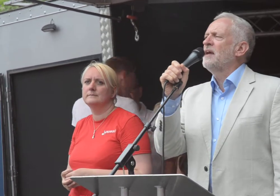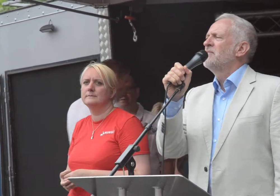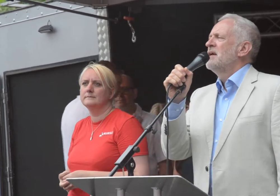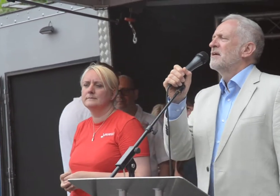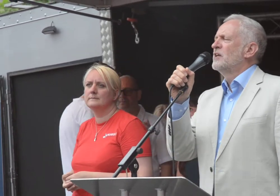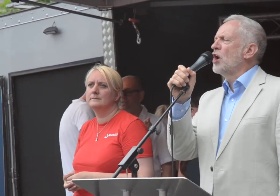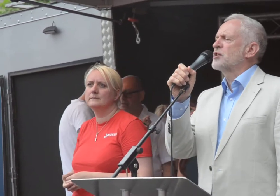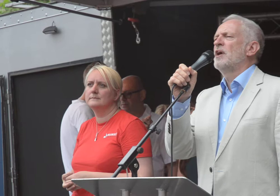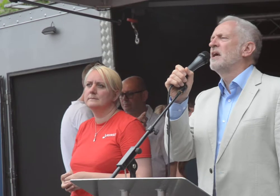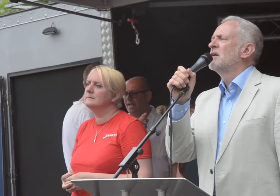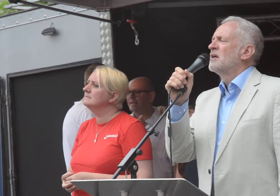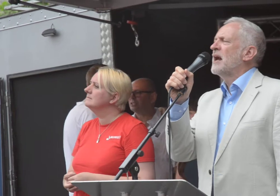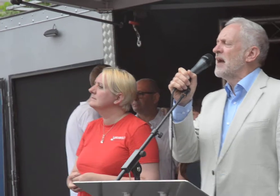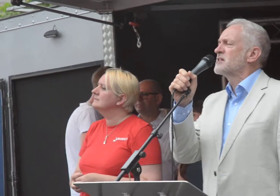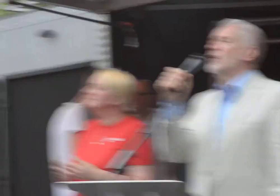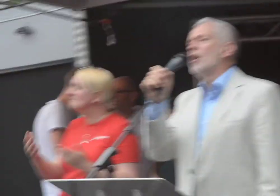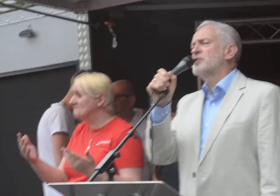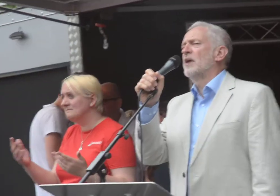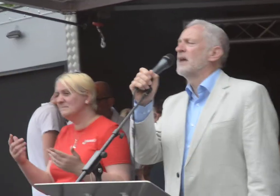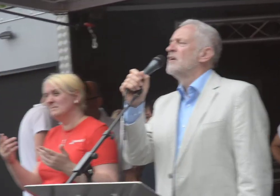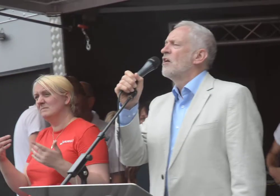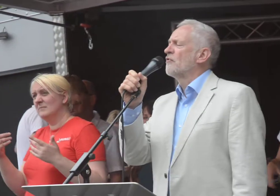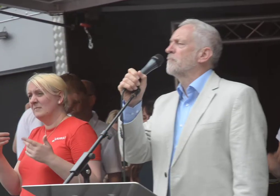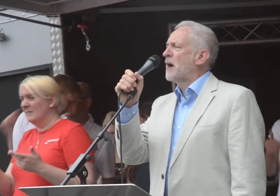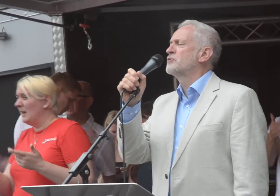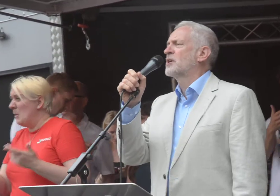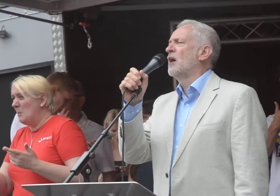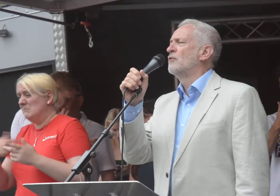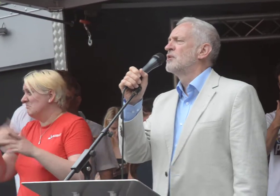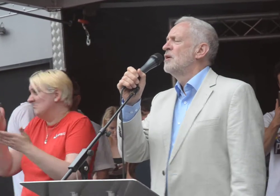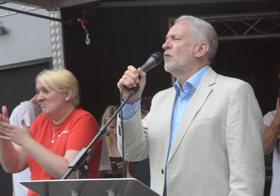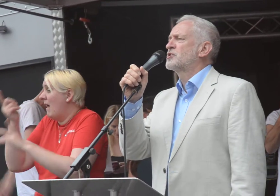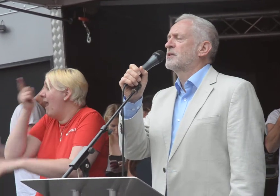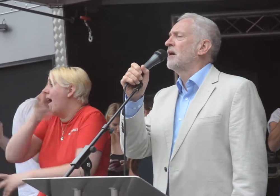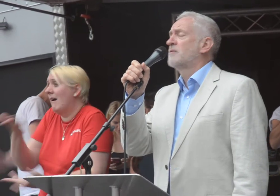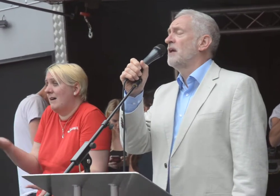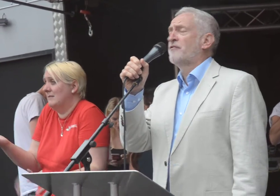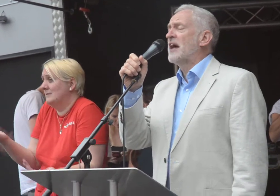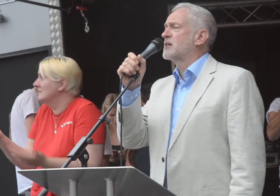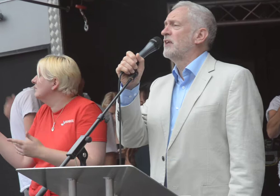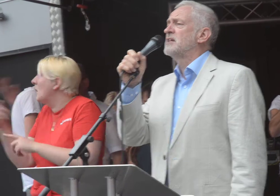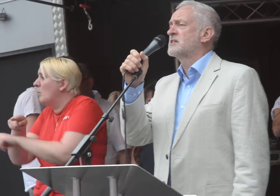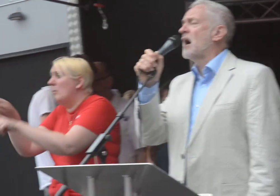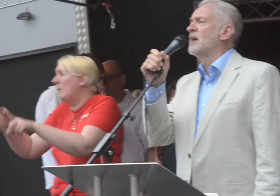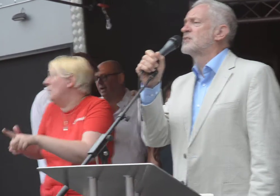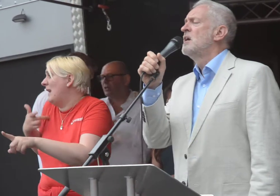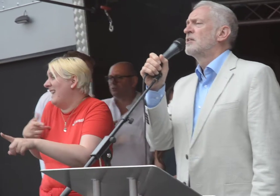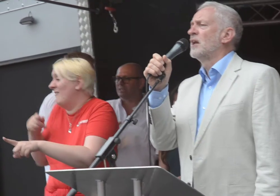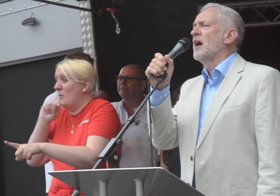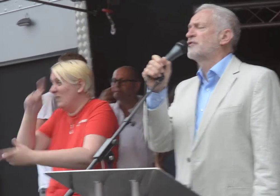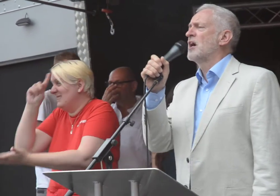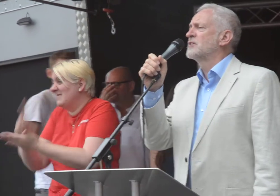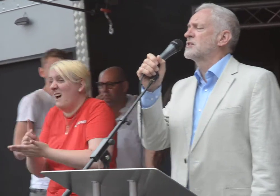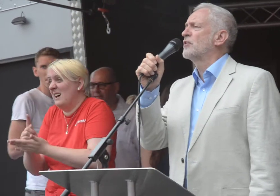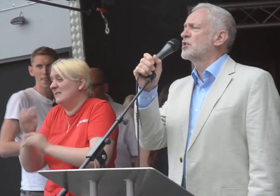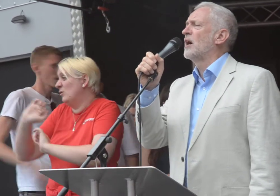The lottery, and it is a lottery of the postcode, which effectively decides the